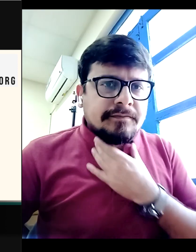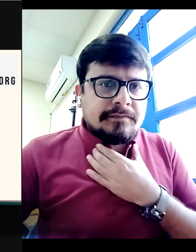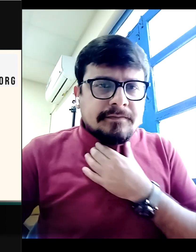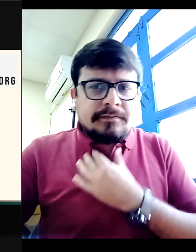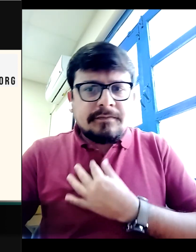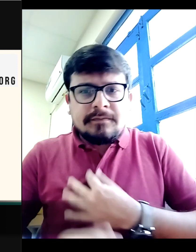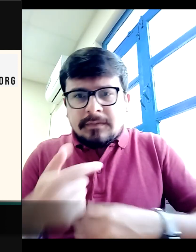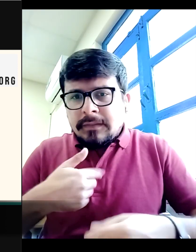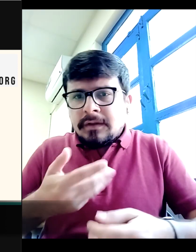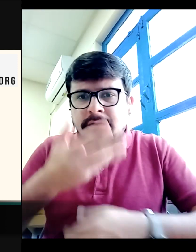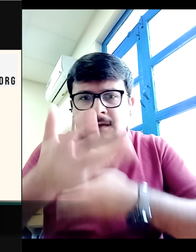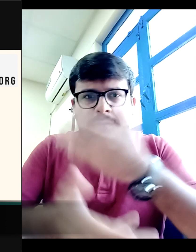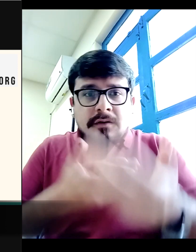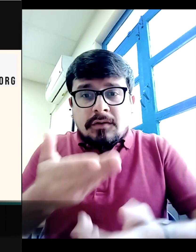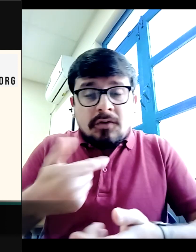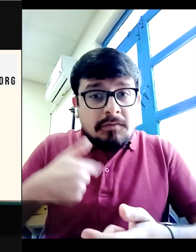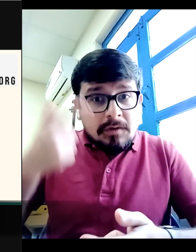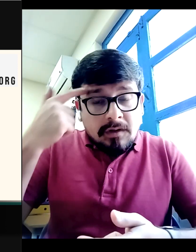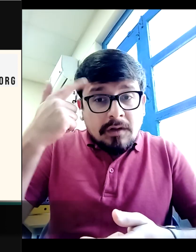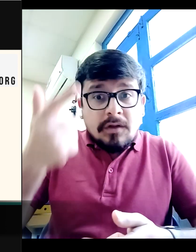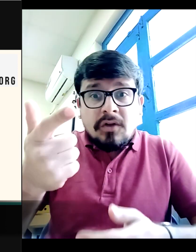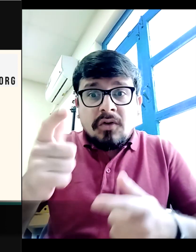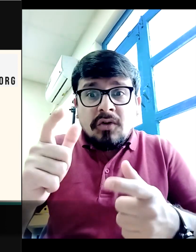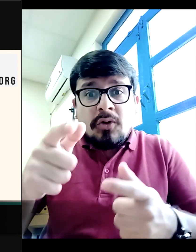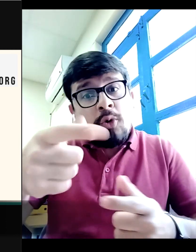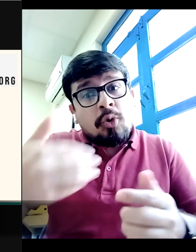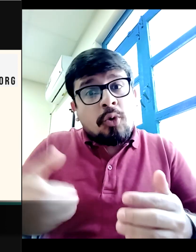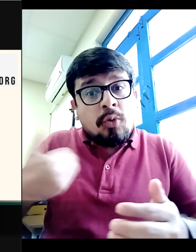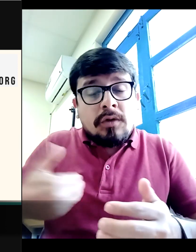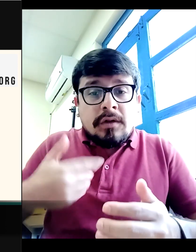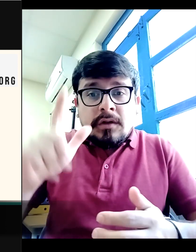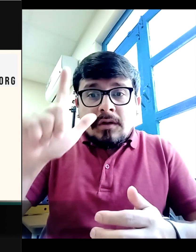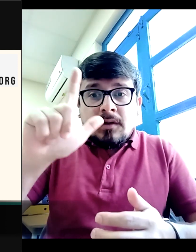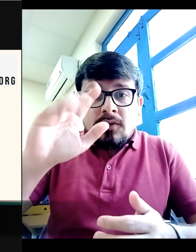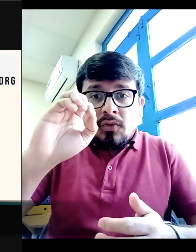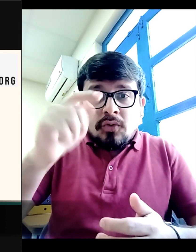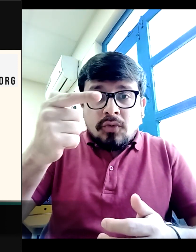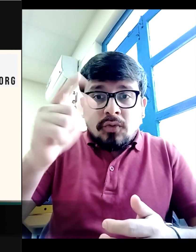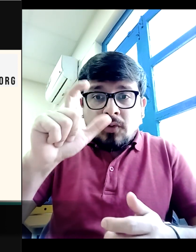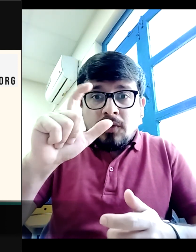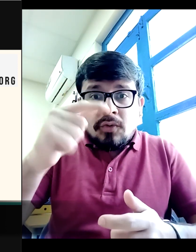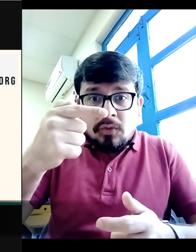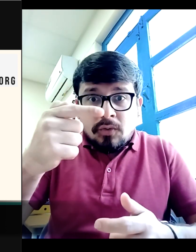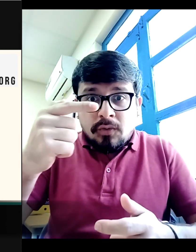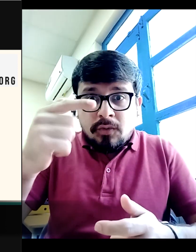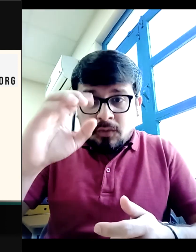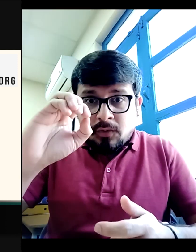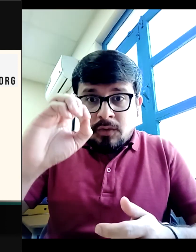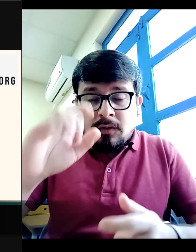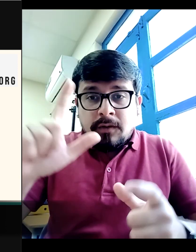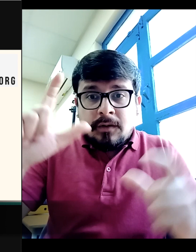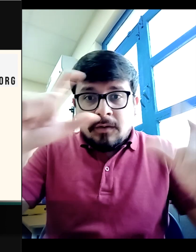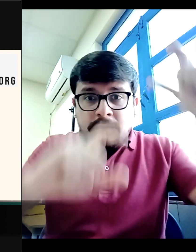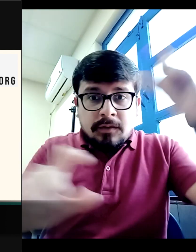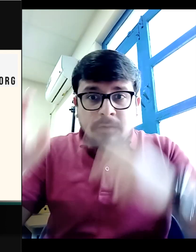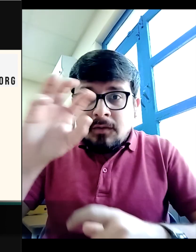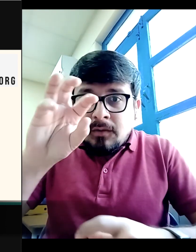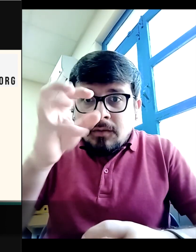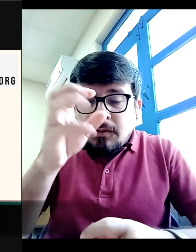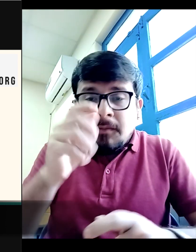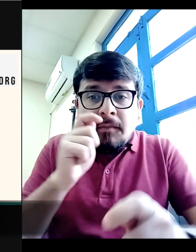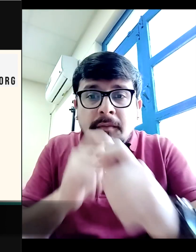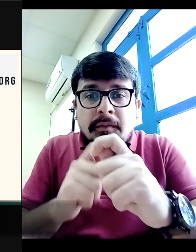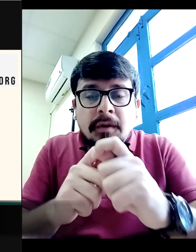tool. And then we will show you how you can download your logo package, and then you can use it